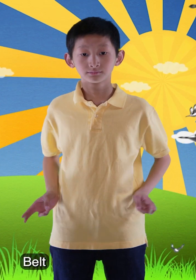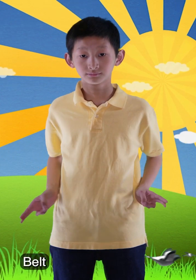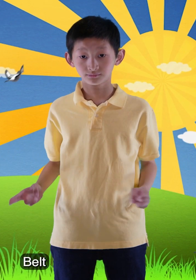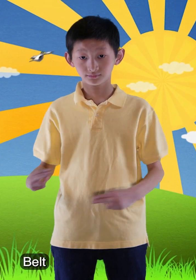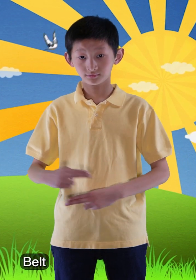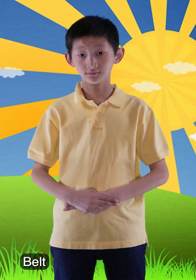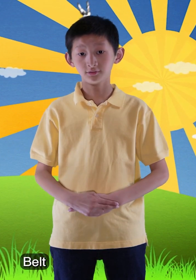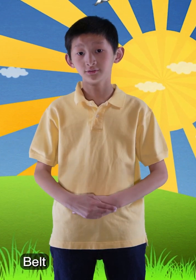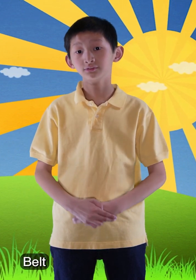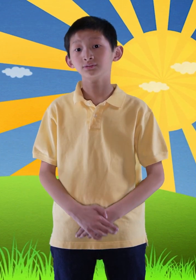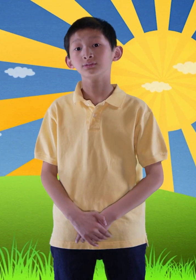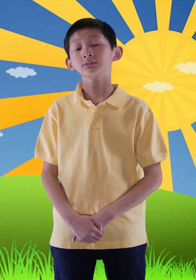Belt.